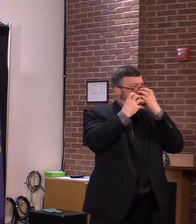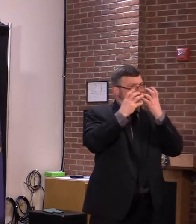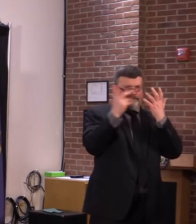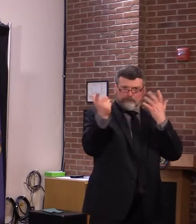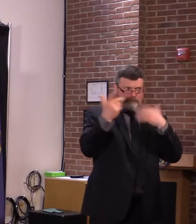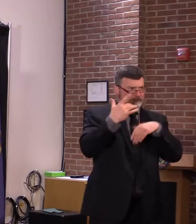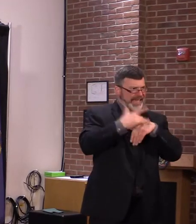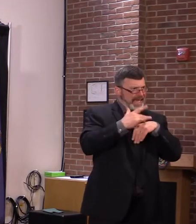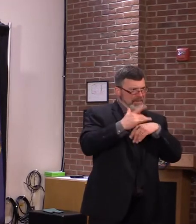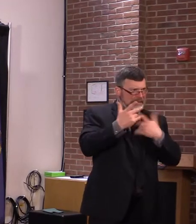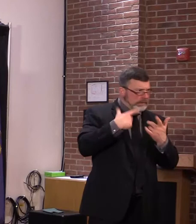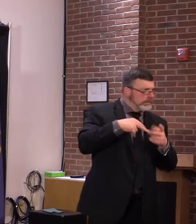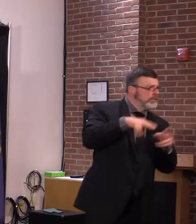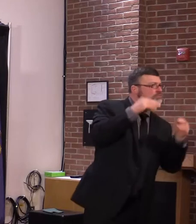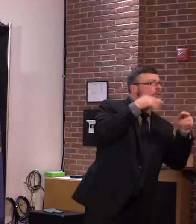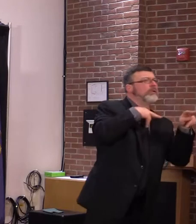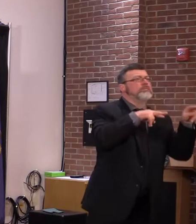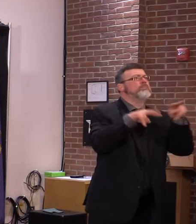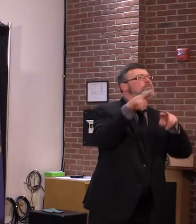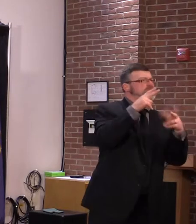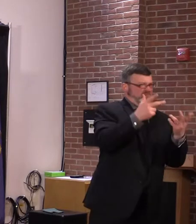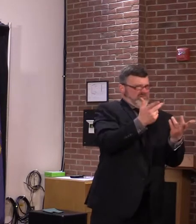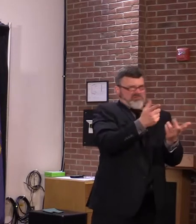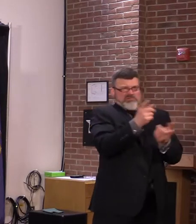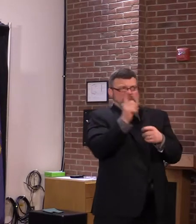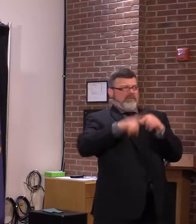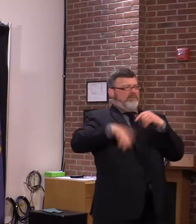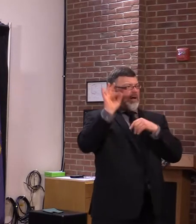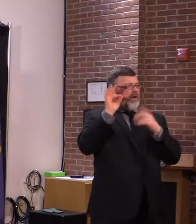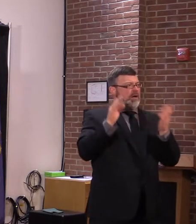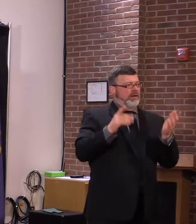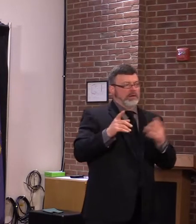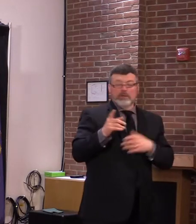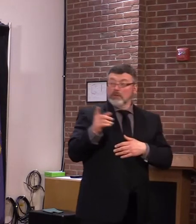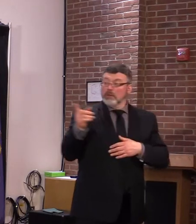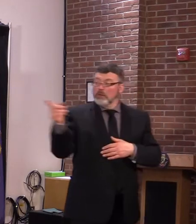Maybe is Commissioner Sherling on?